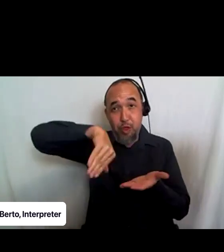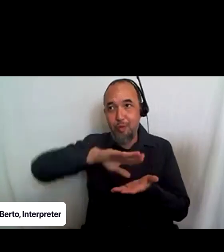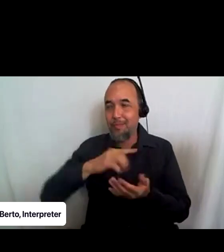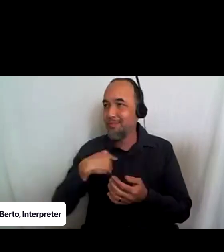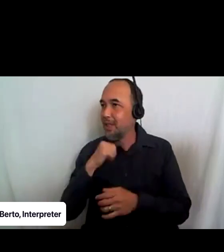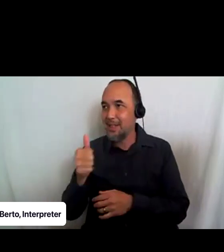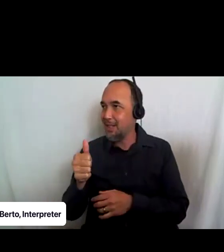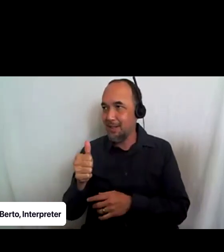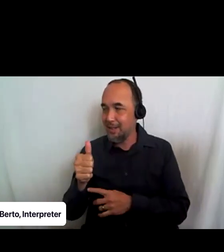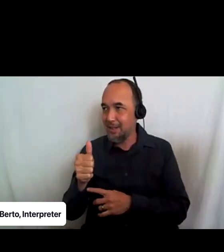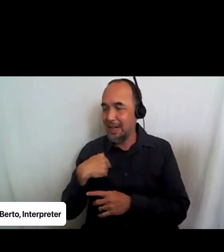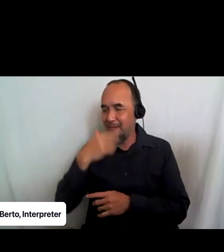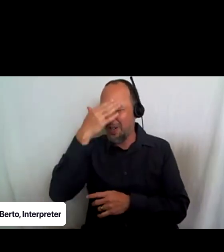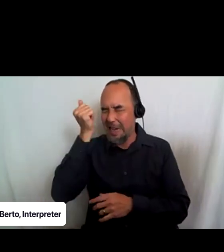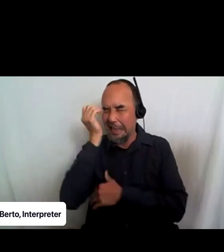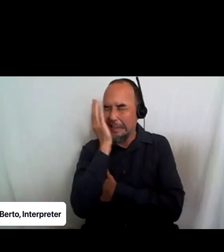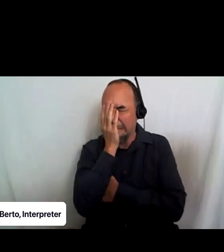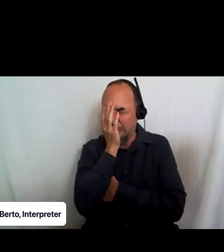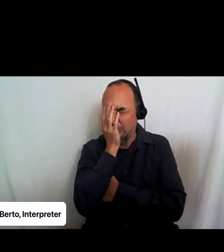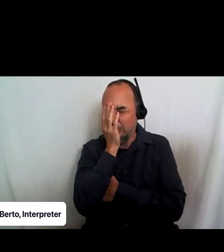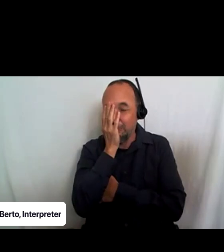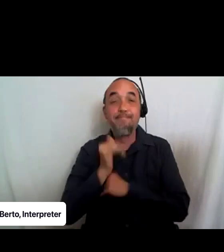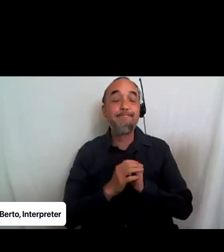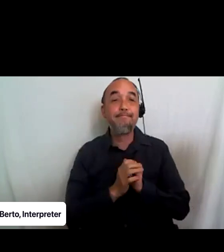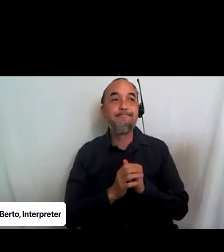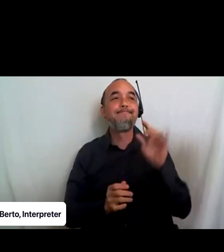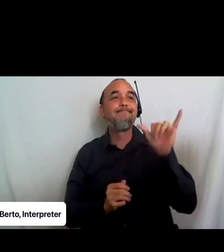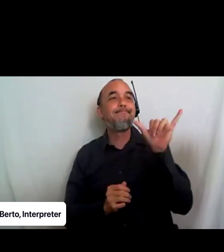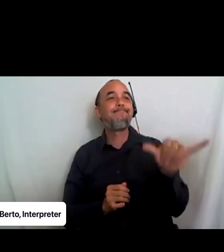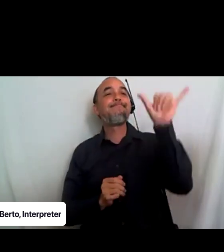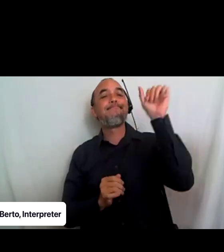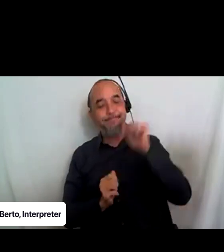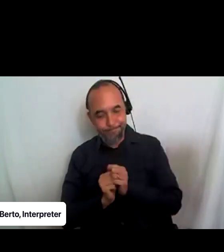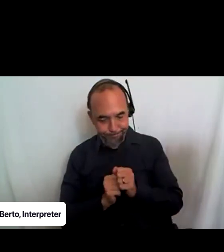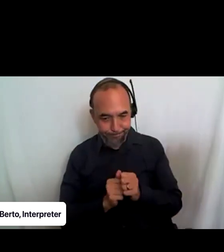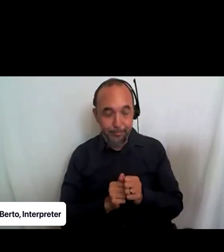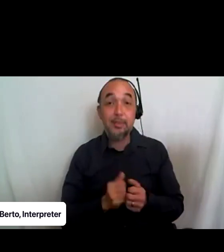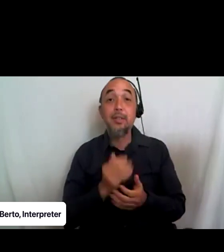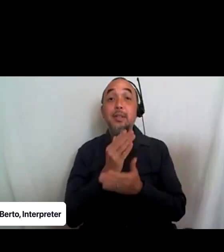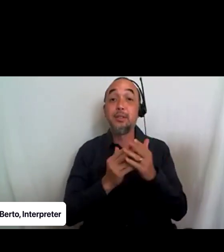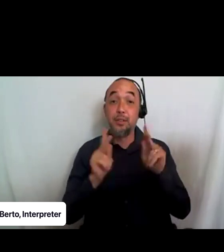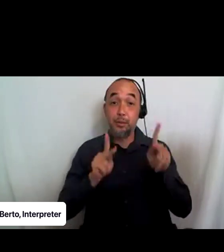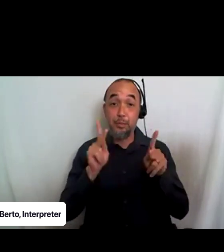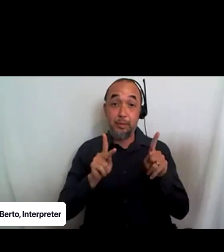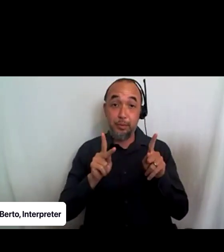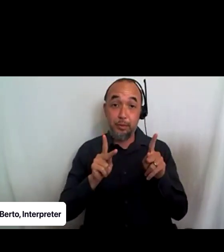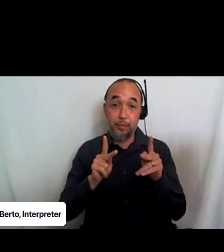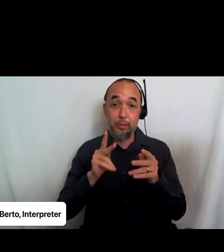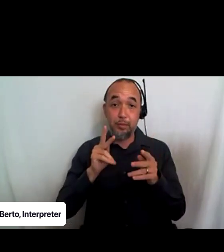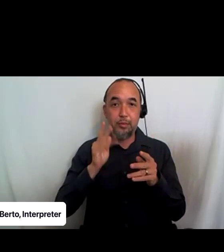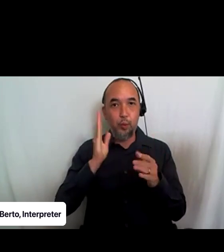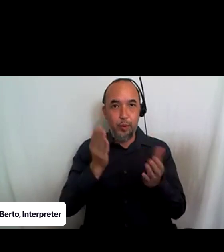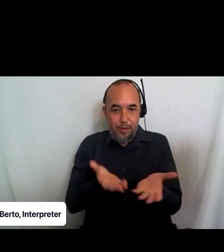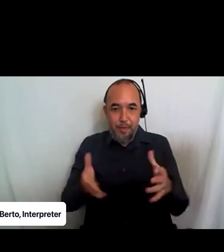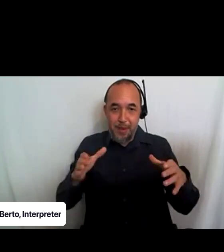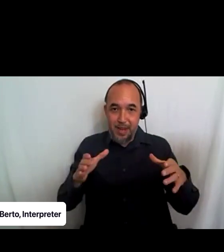Charlie. I forgot to butter the pan. Ah, So some people, some people coat the